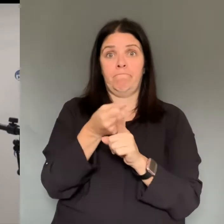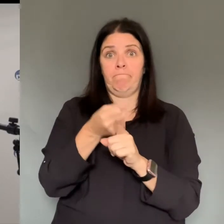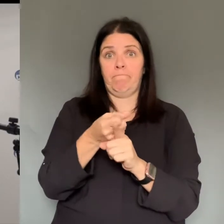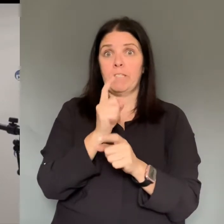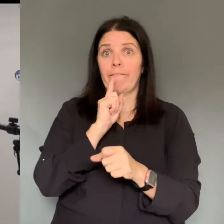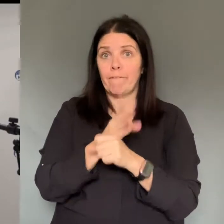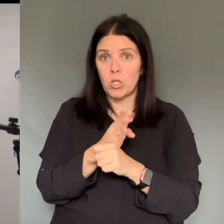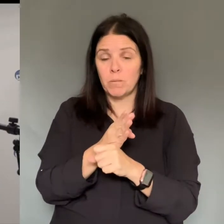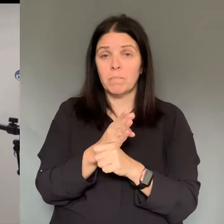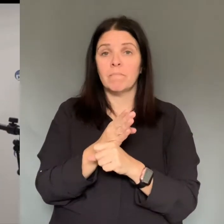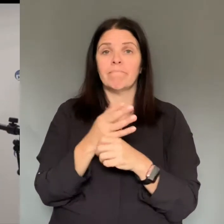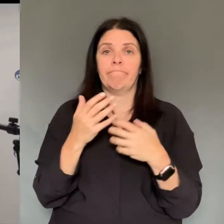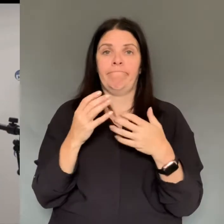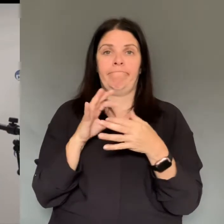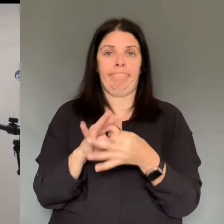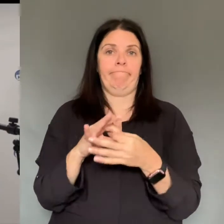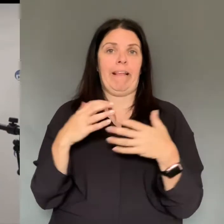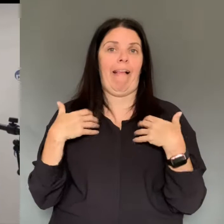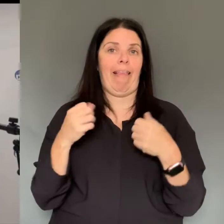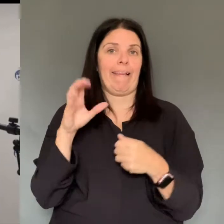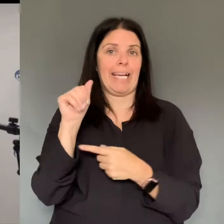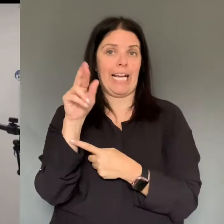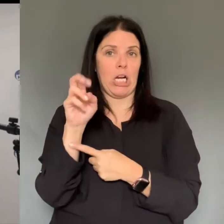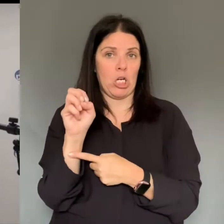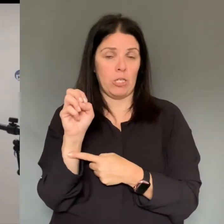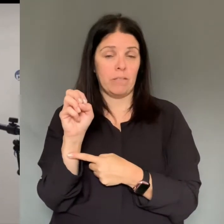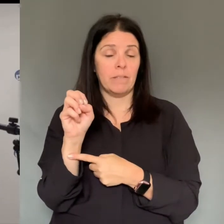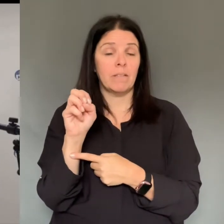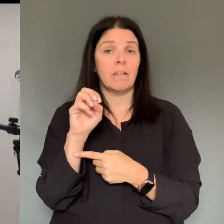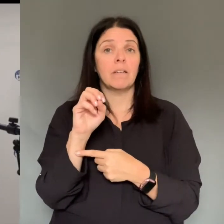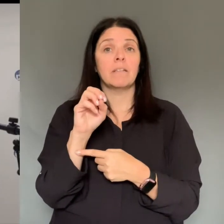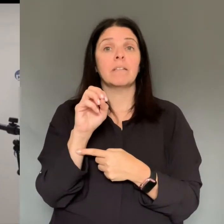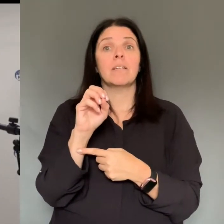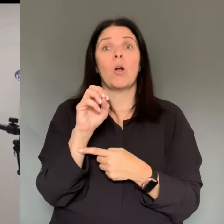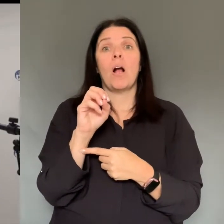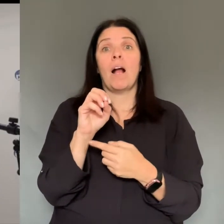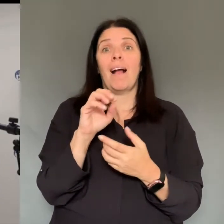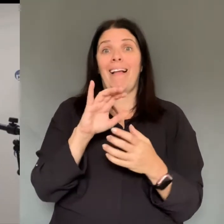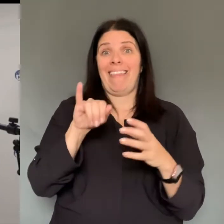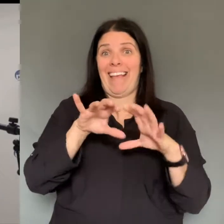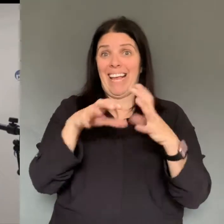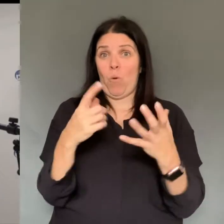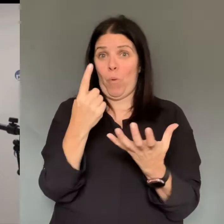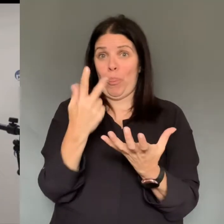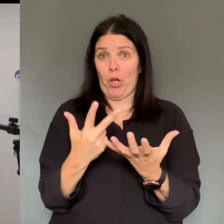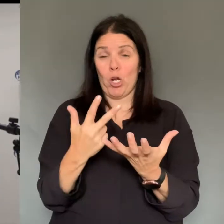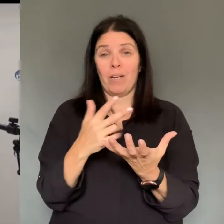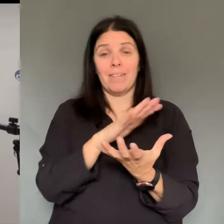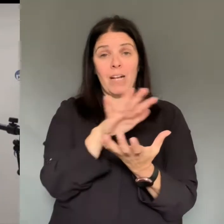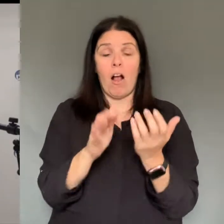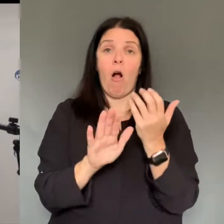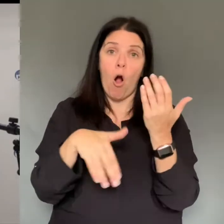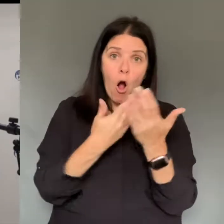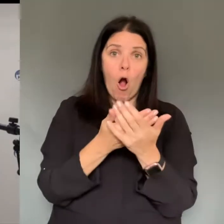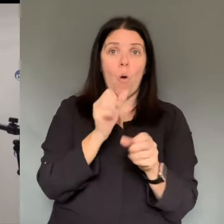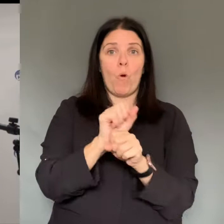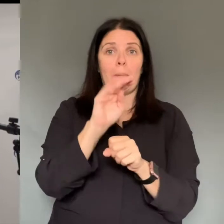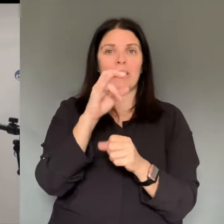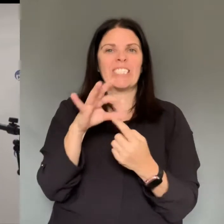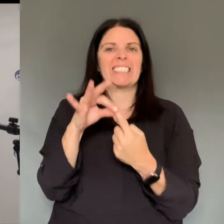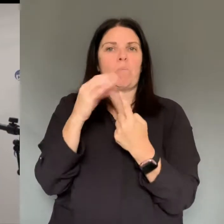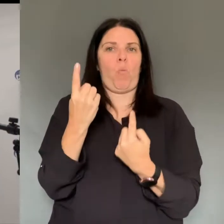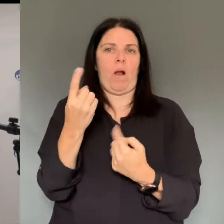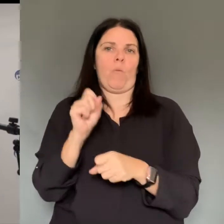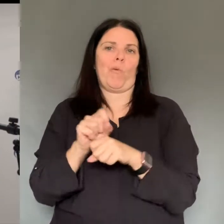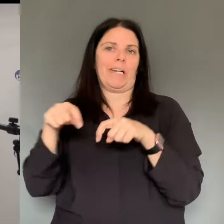cases that we have seen are in healthcare workers, and all except one are healthcare worker in Michigan. We do not have